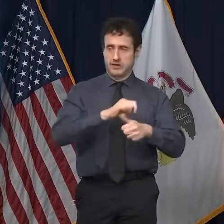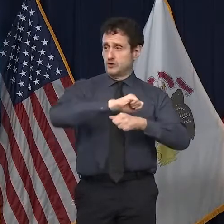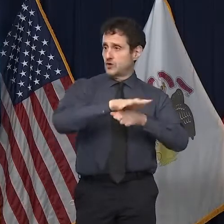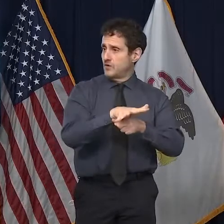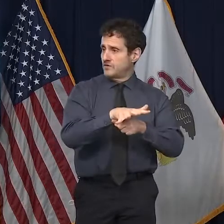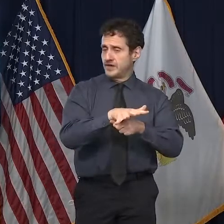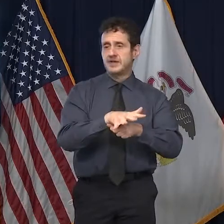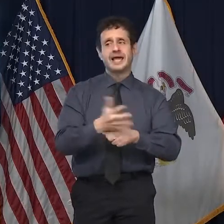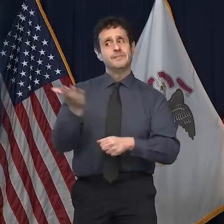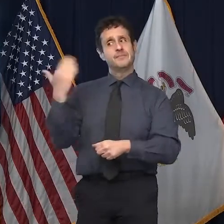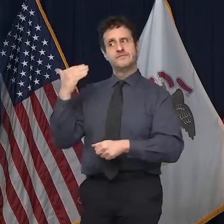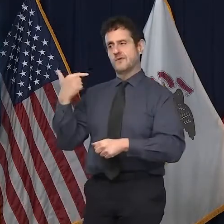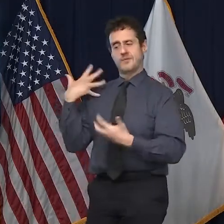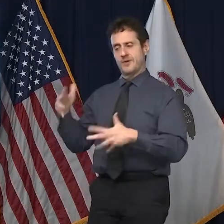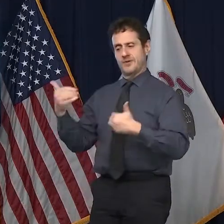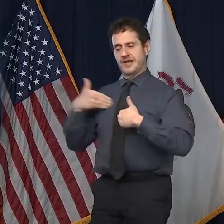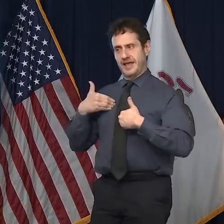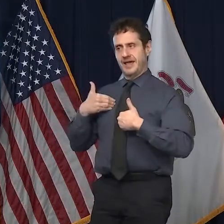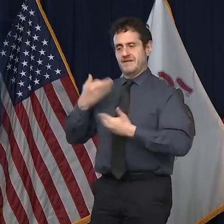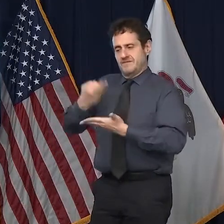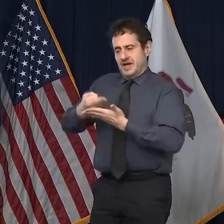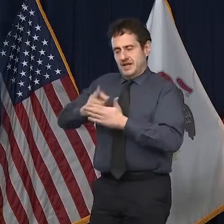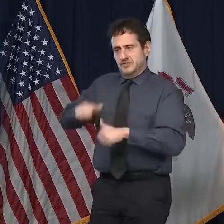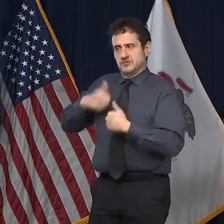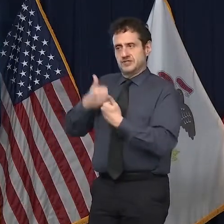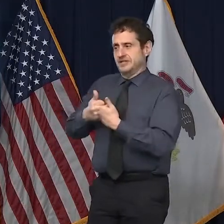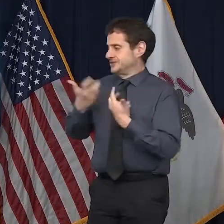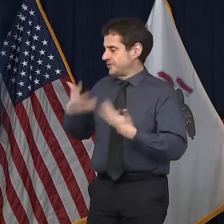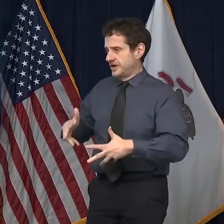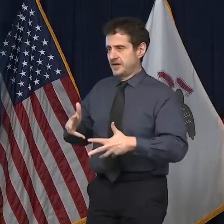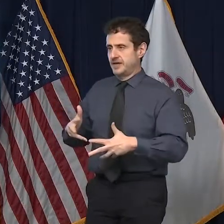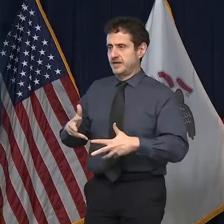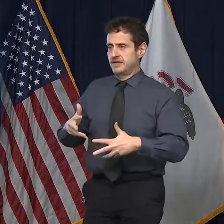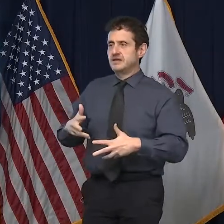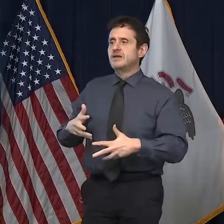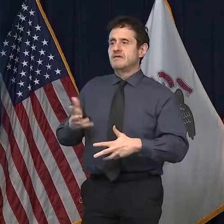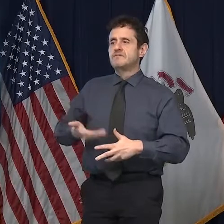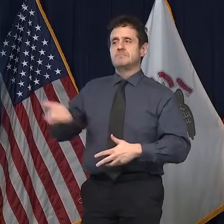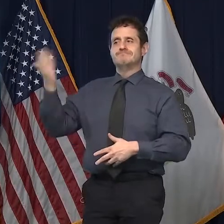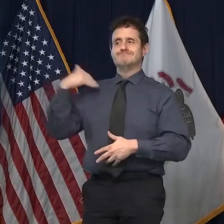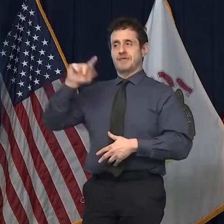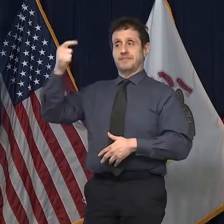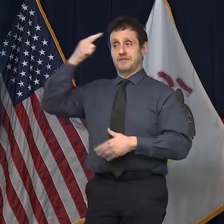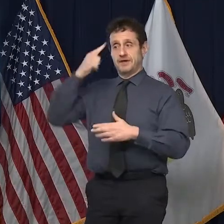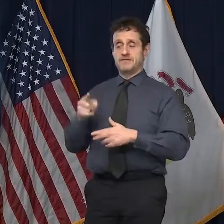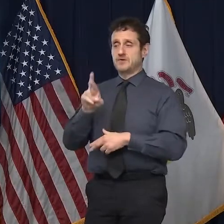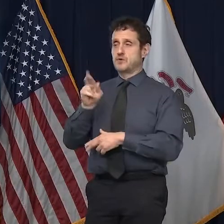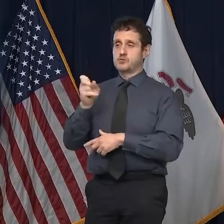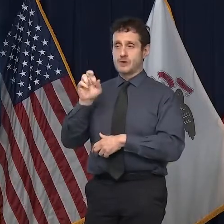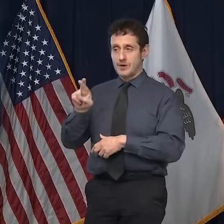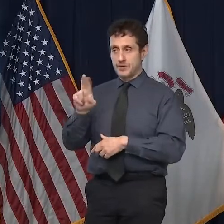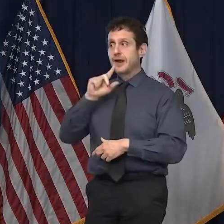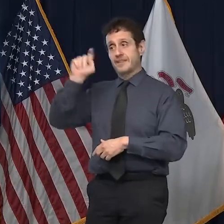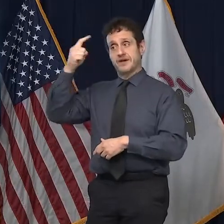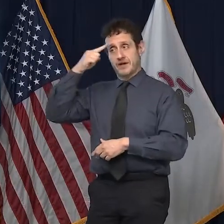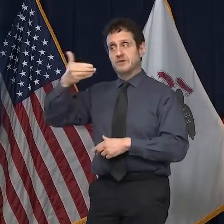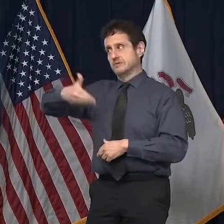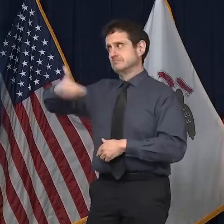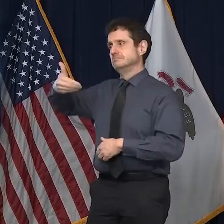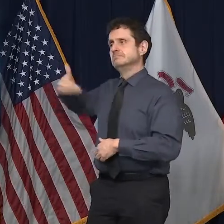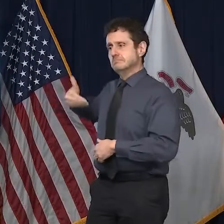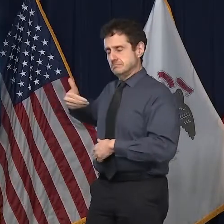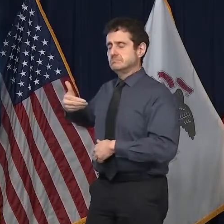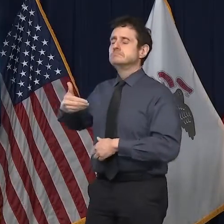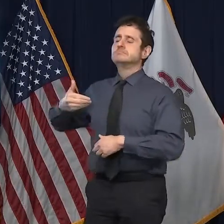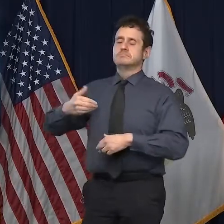already were facing significant fiscal challenges, the ones I inherited from my predecessor and his predecessors. It's been here